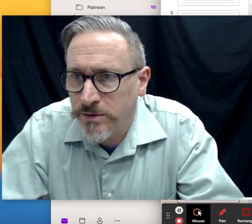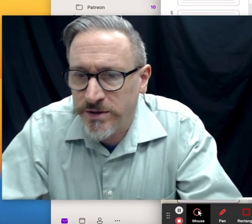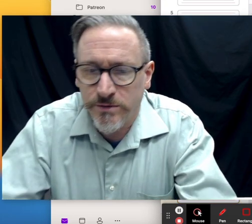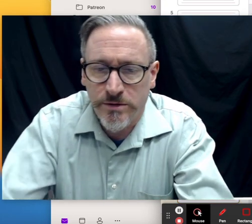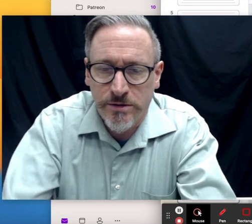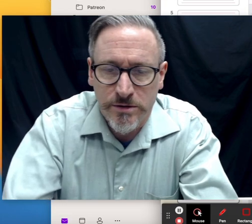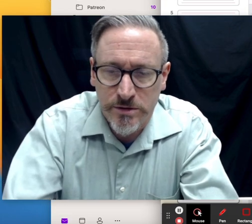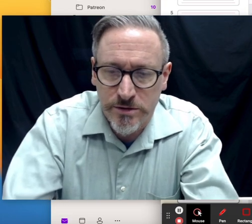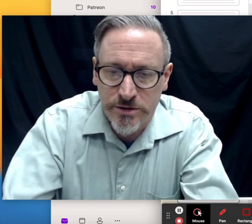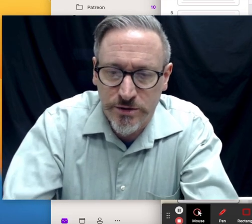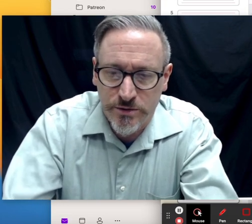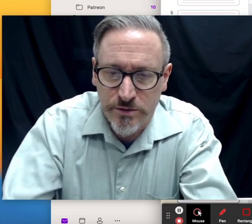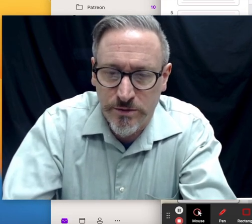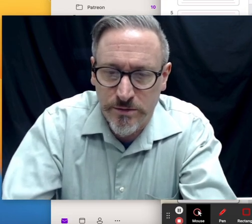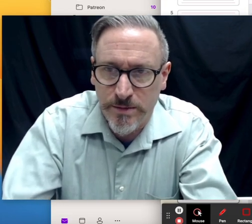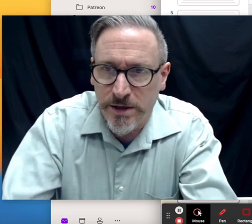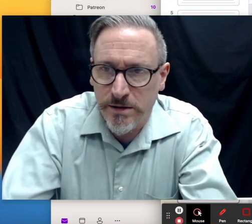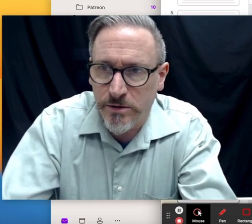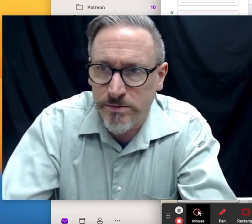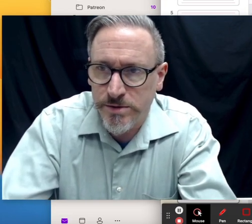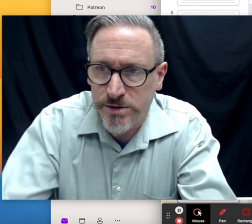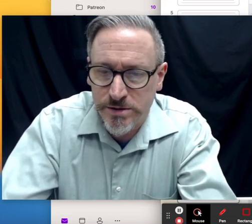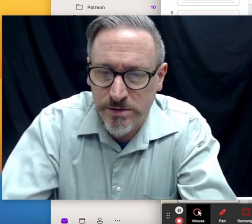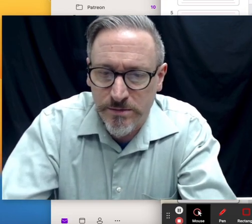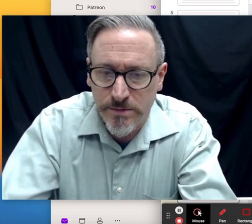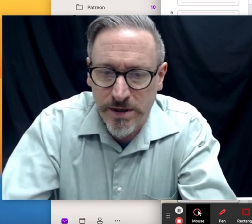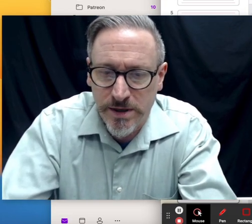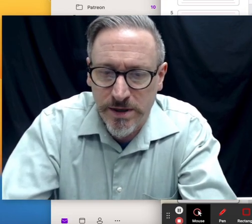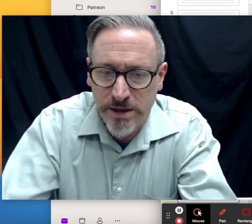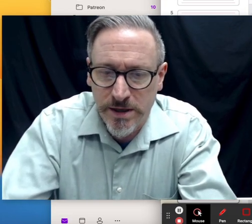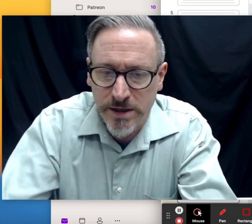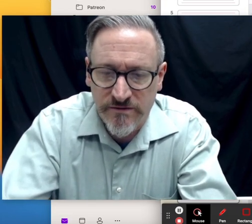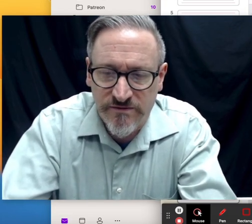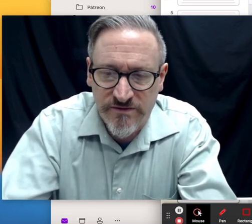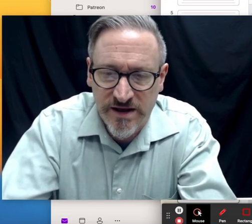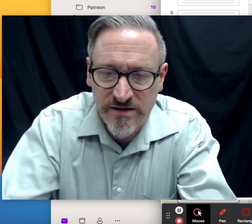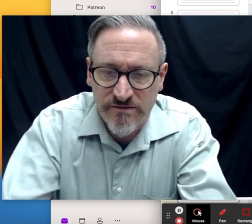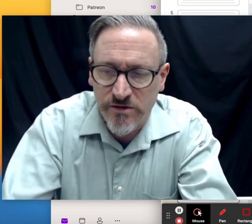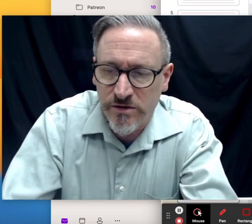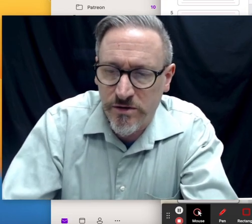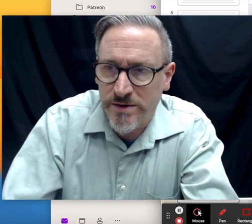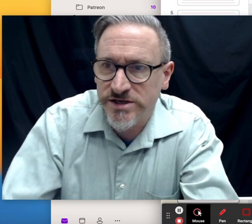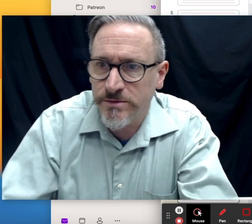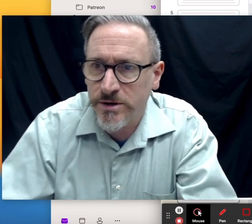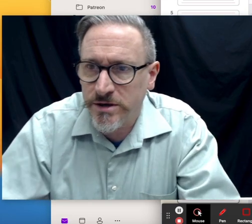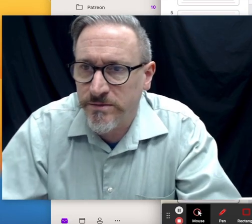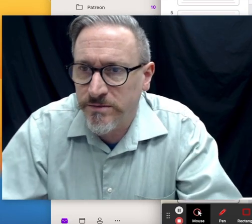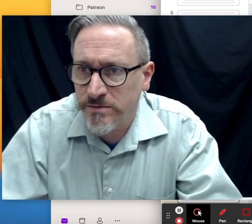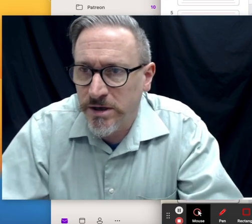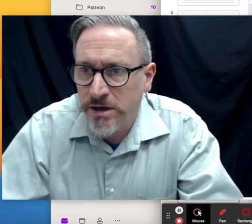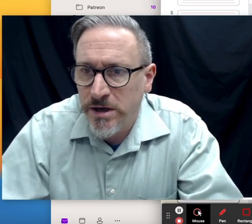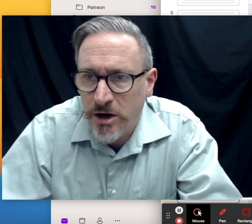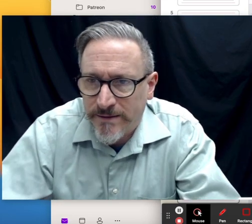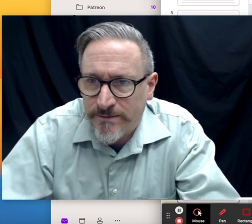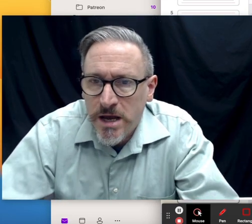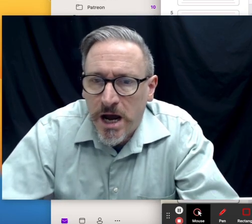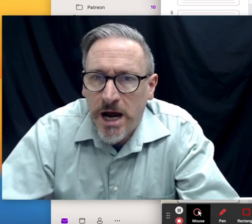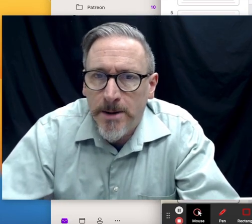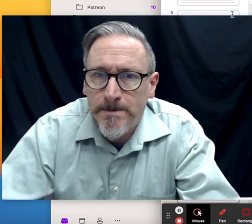Are you going to do me? Oops, me a favor? Question mark.